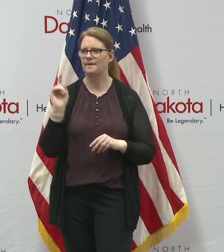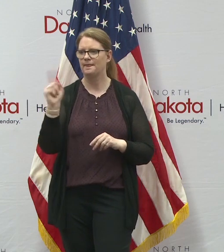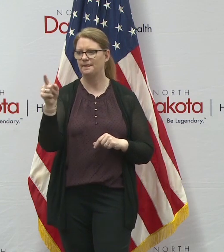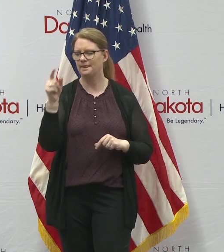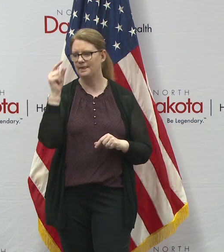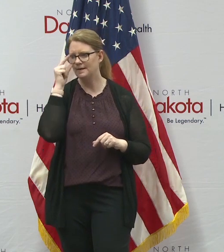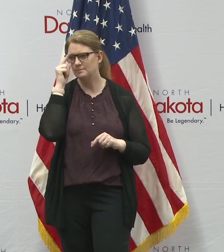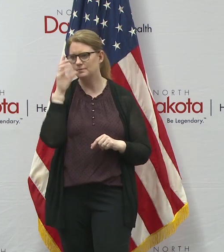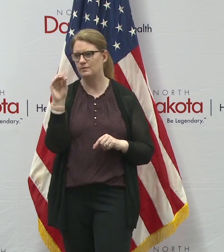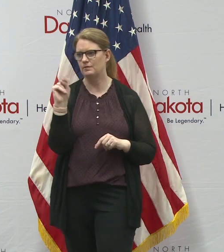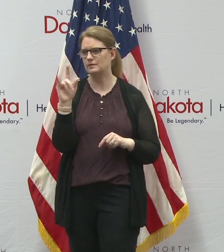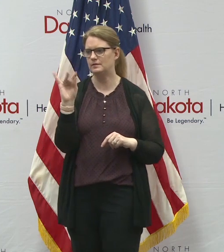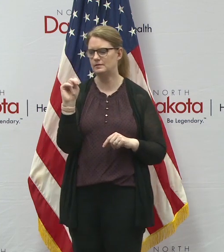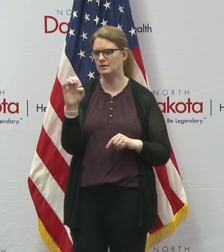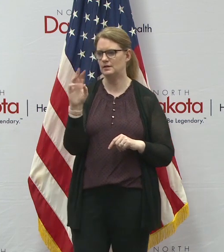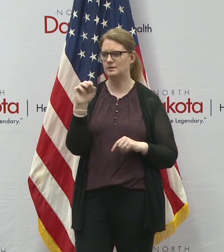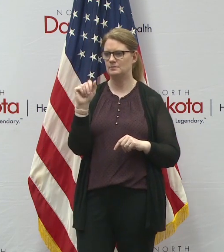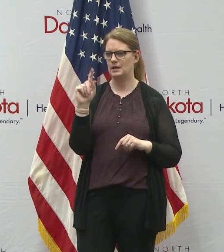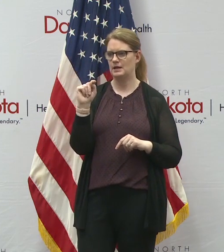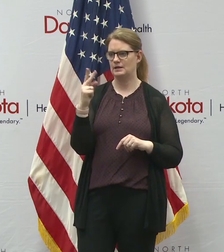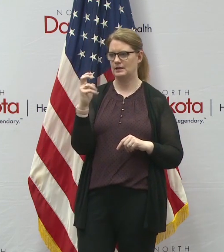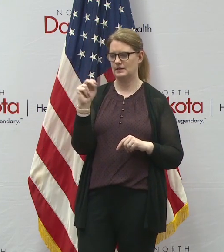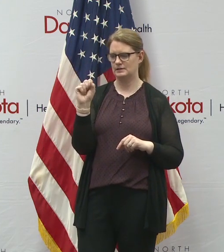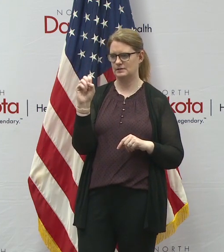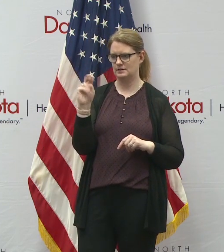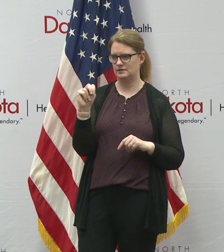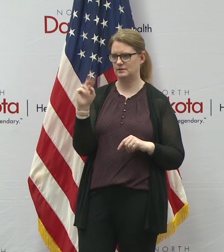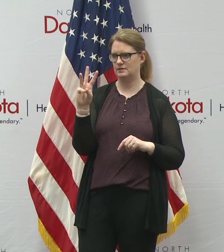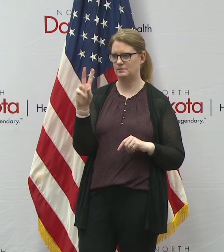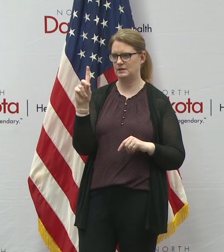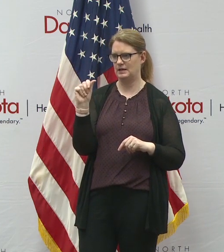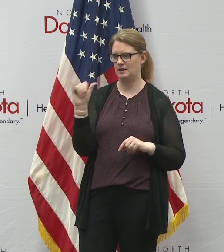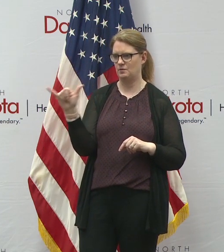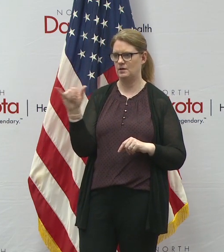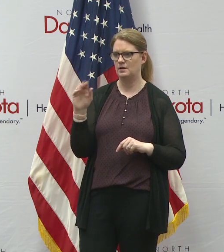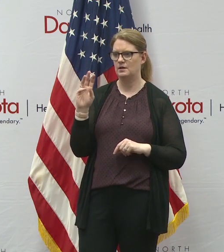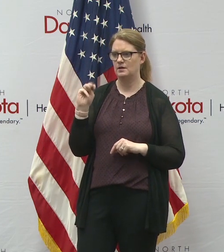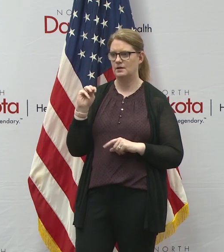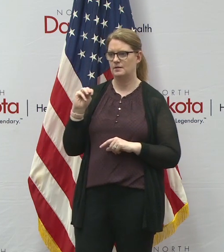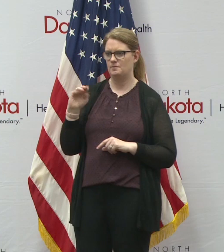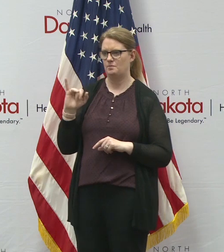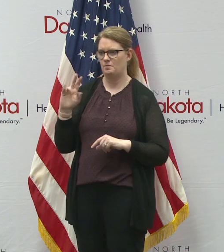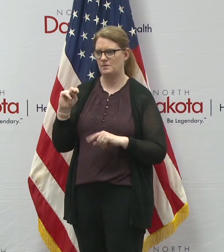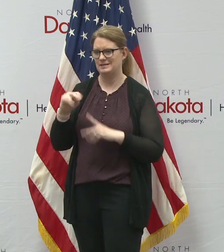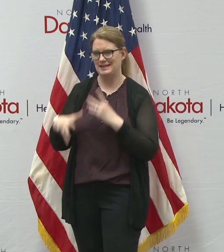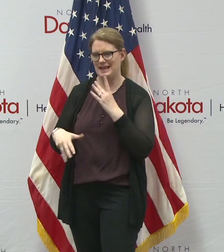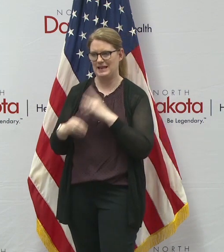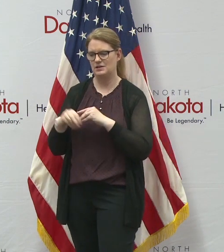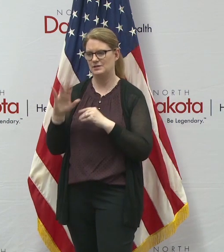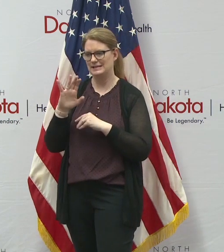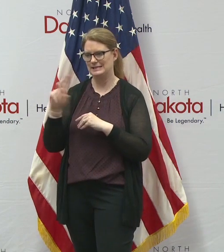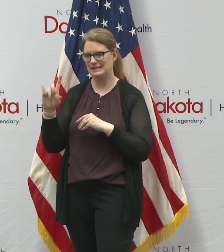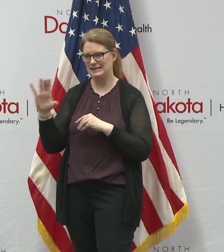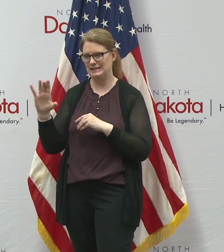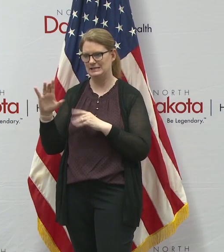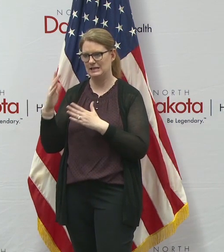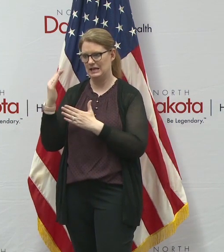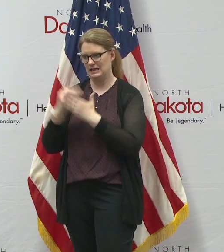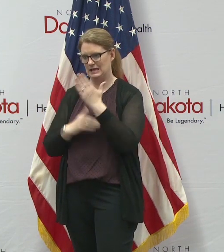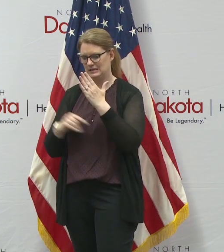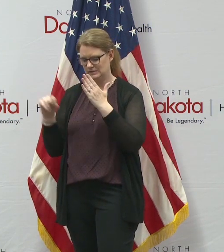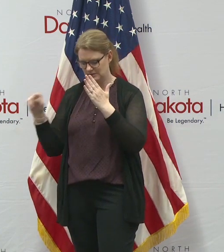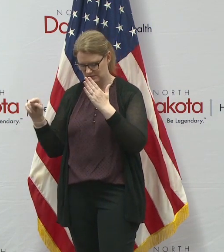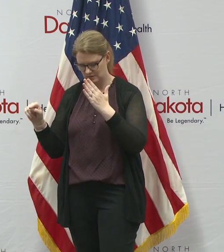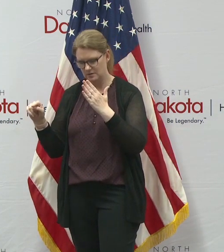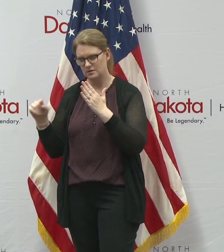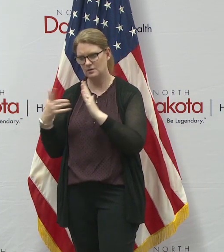Another question from online? Matt Henson of WDAY. With Minnesota added to the CDC list of states that